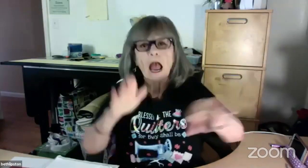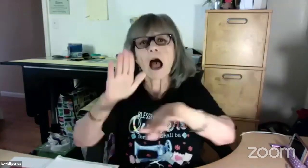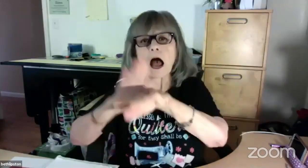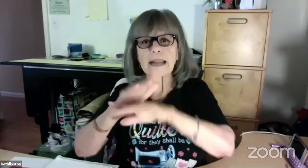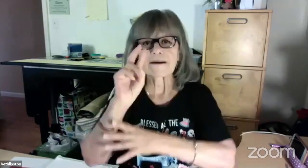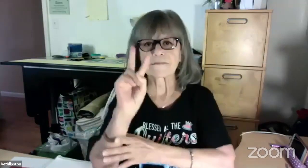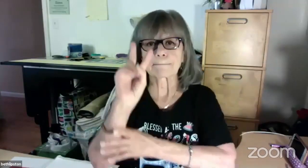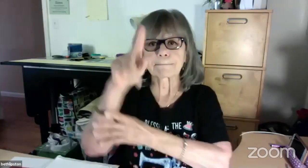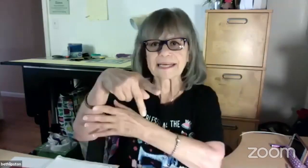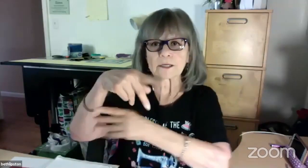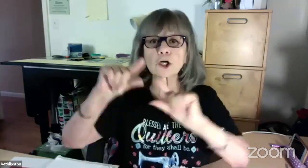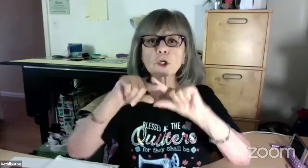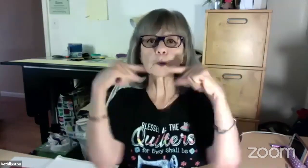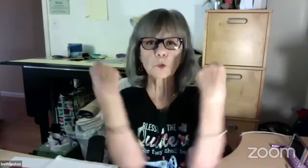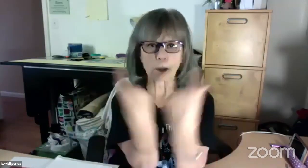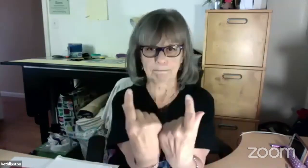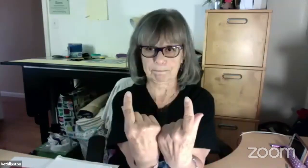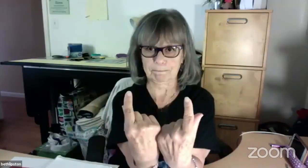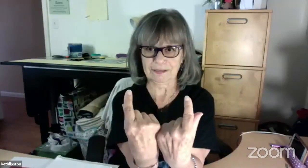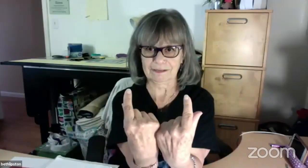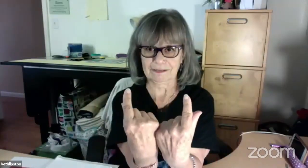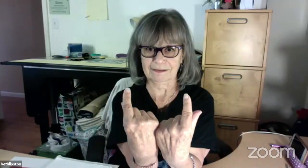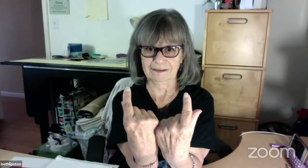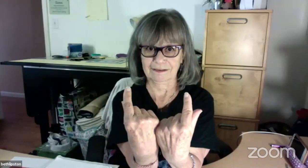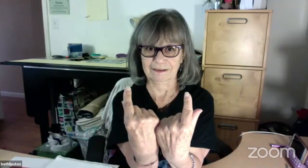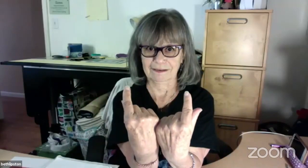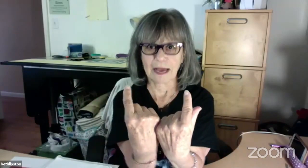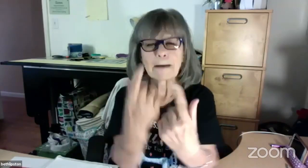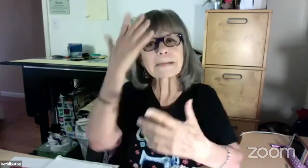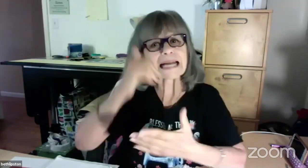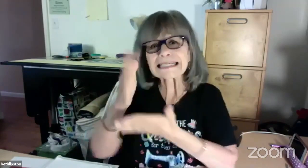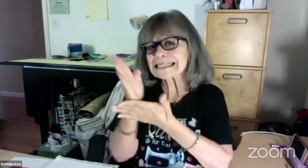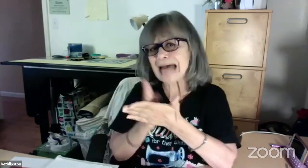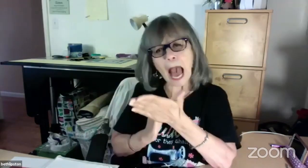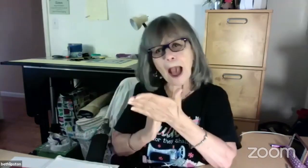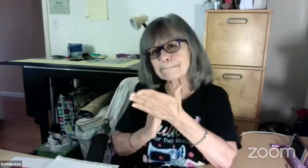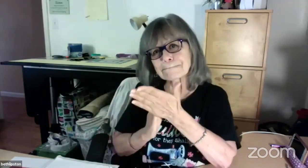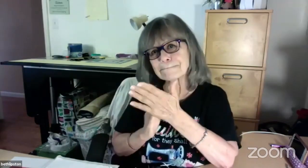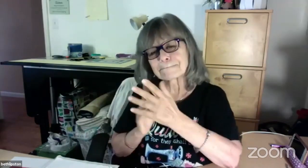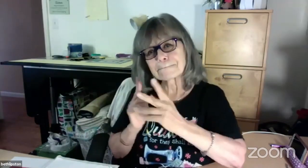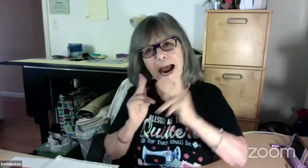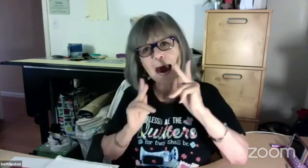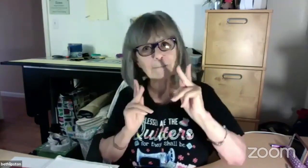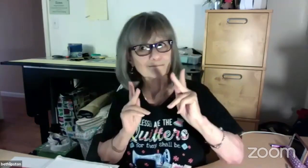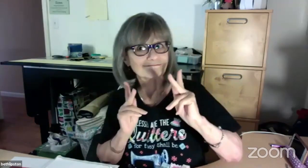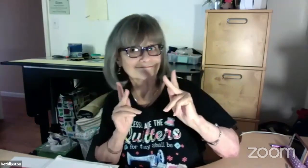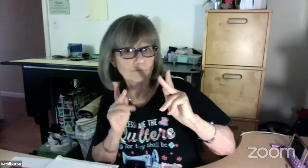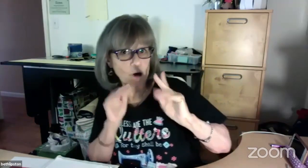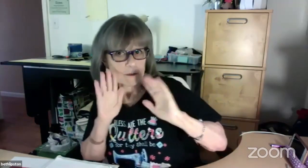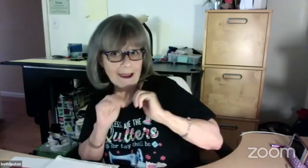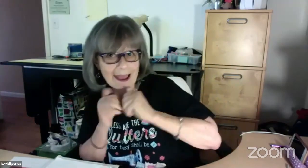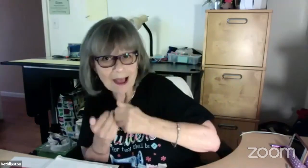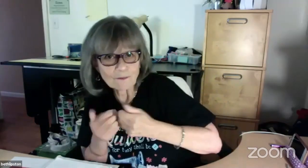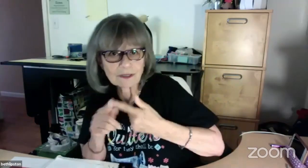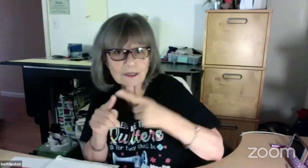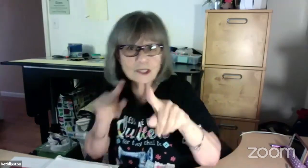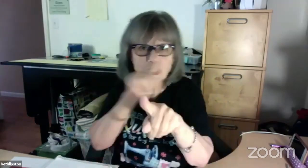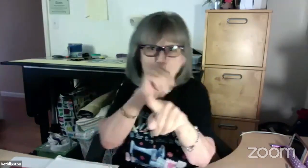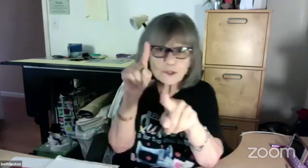Thursdays is we have a VP group, because there are some individuals